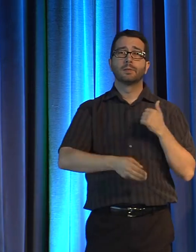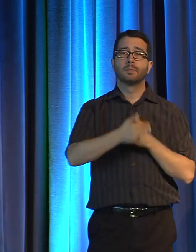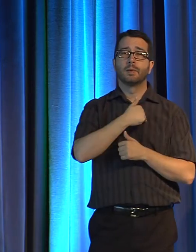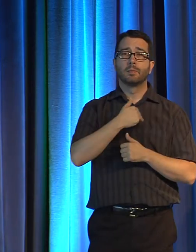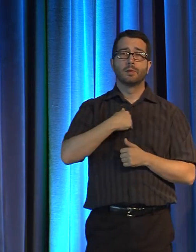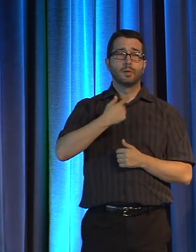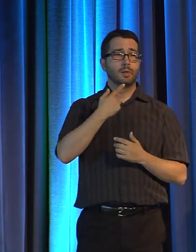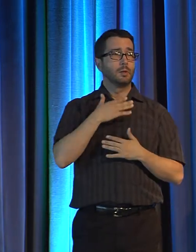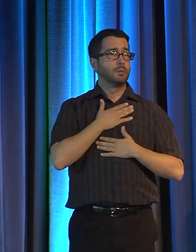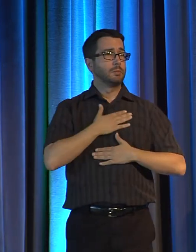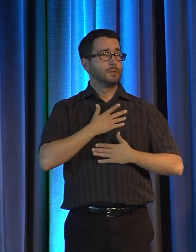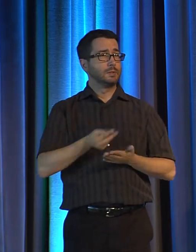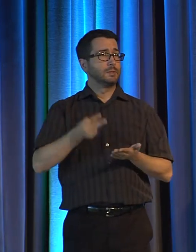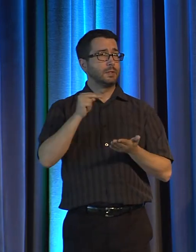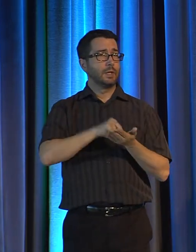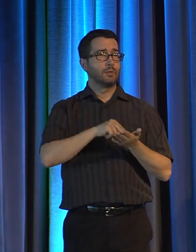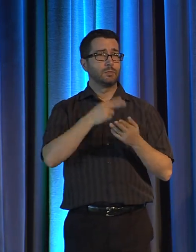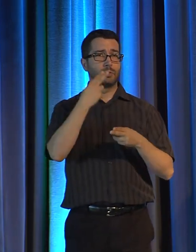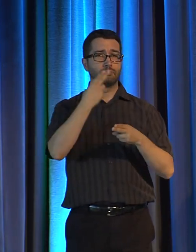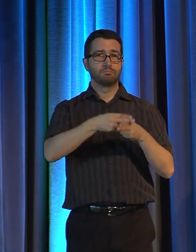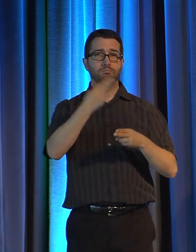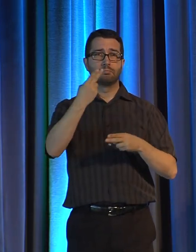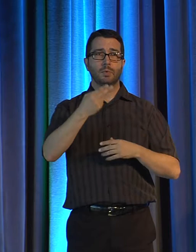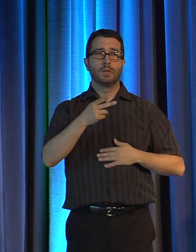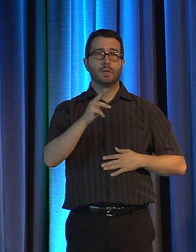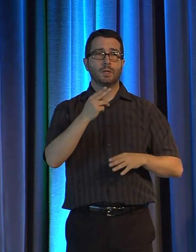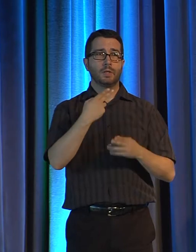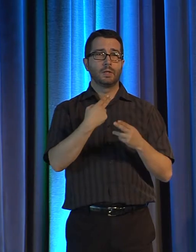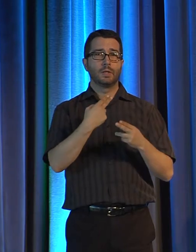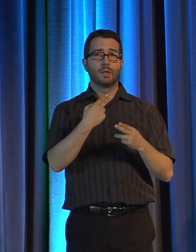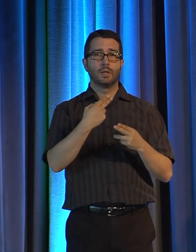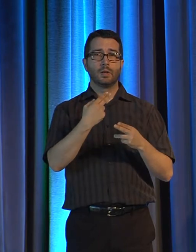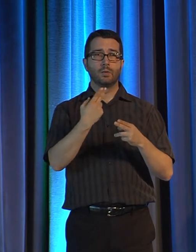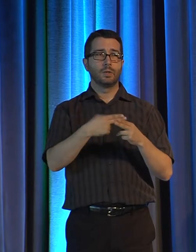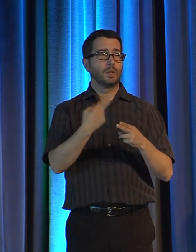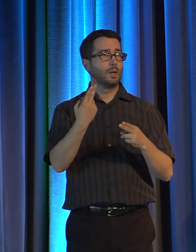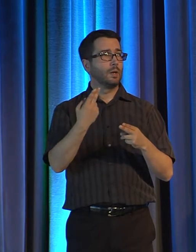is called. Please hold your applause to the end.